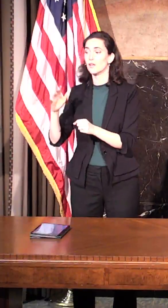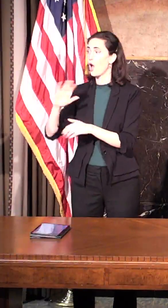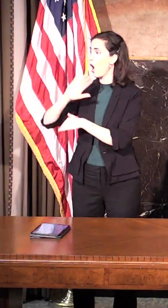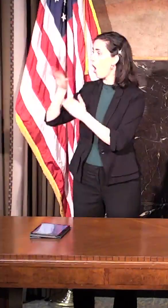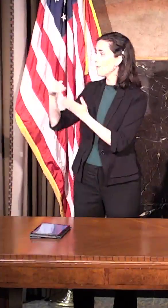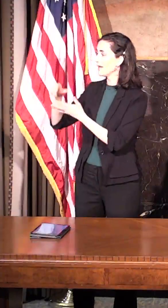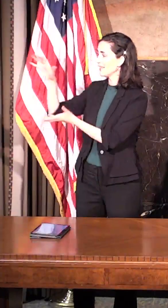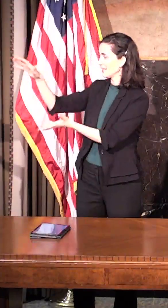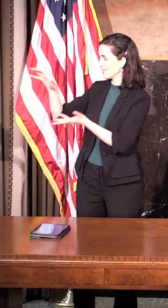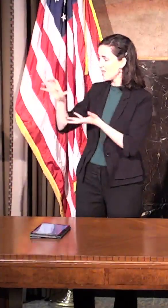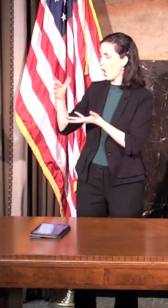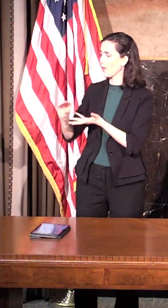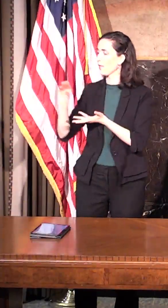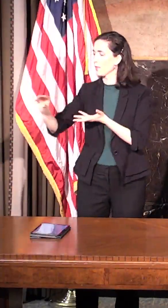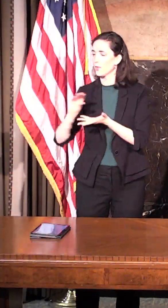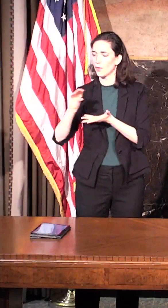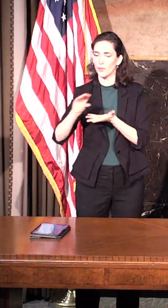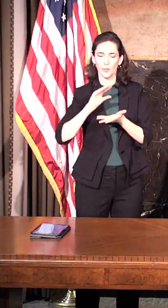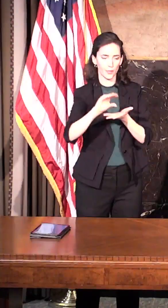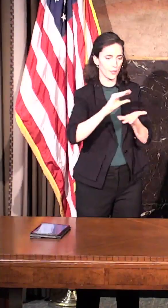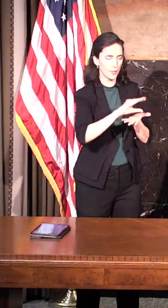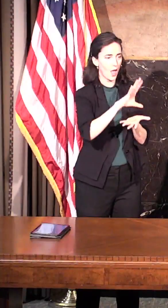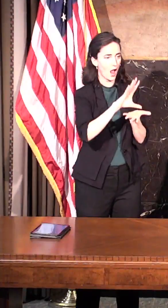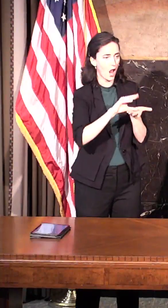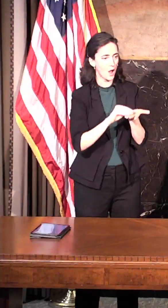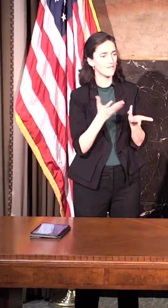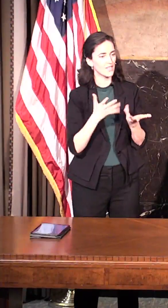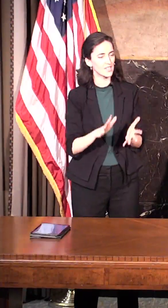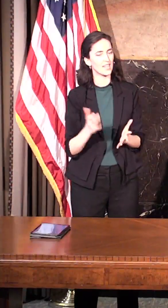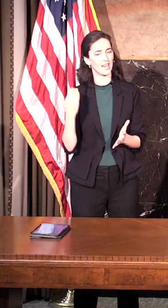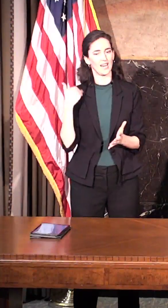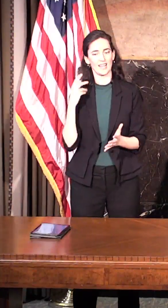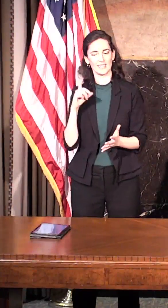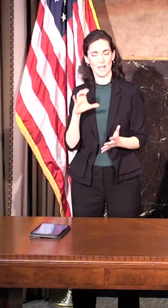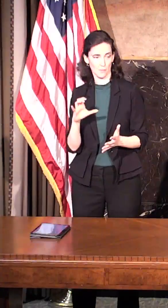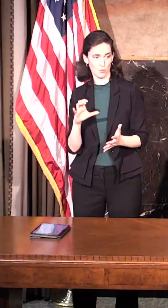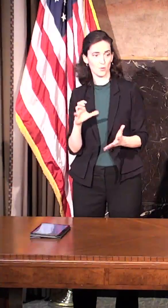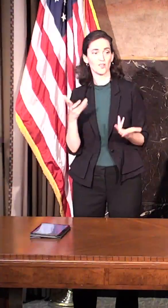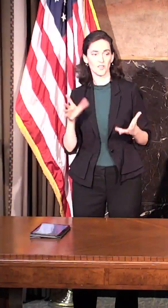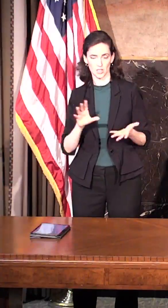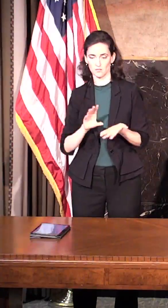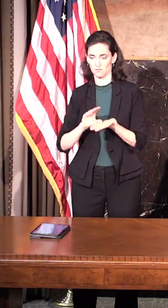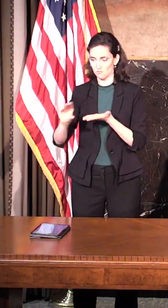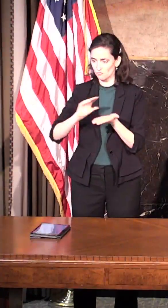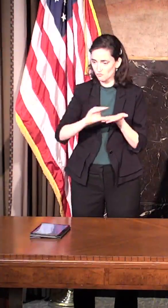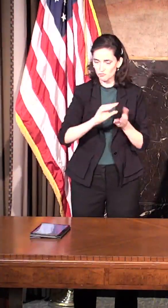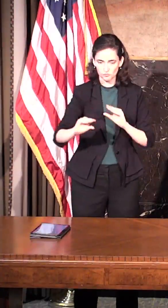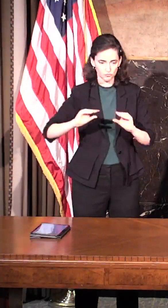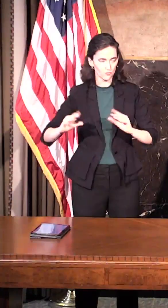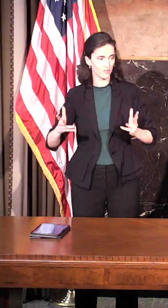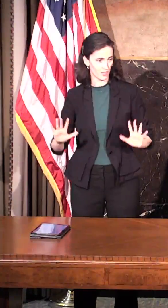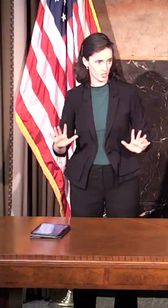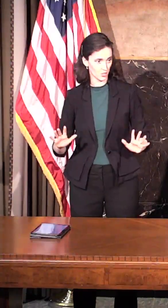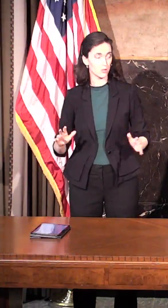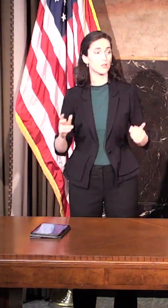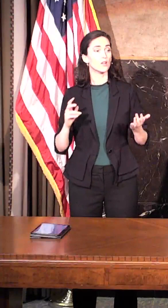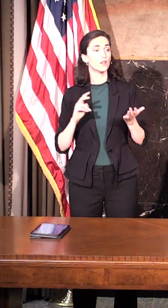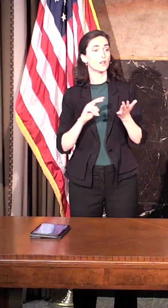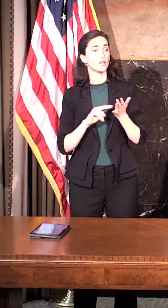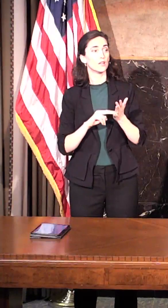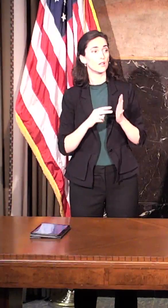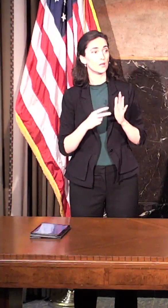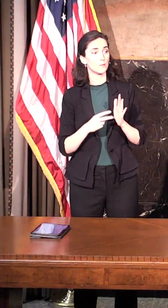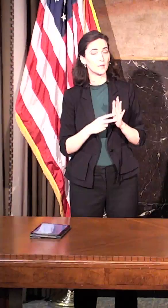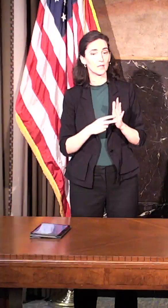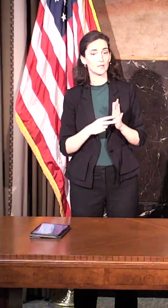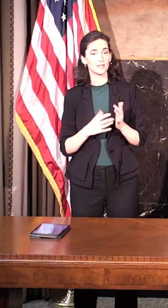all allocated out in December of last year. So I'm not going to tell you that there aren't some